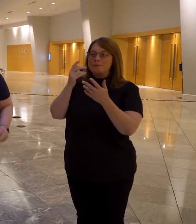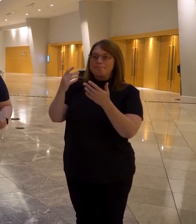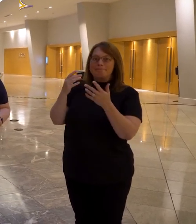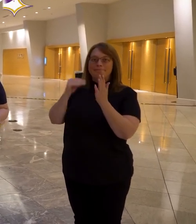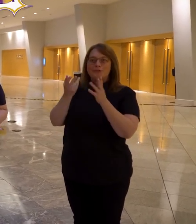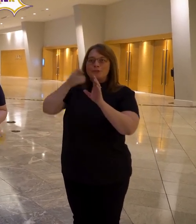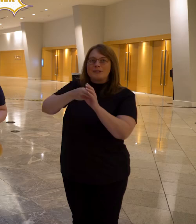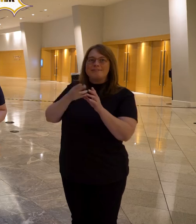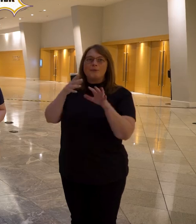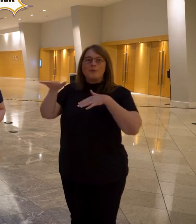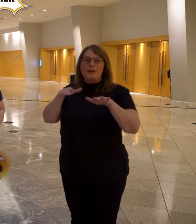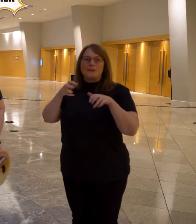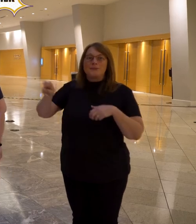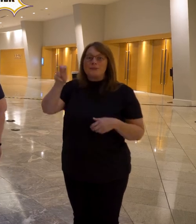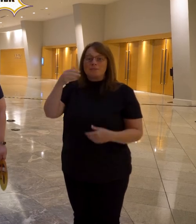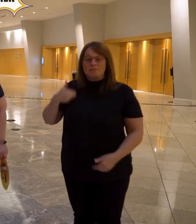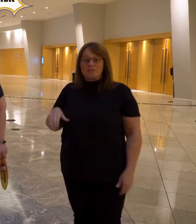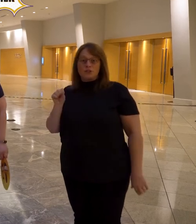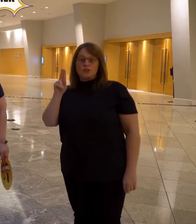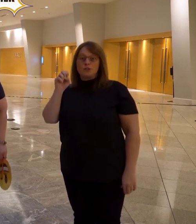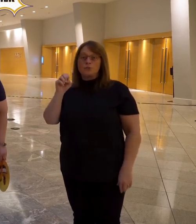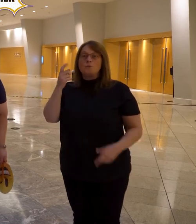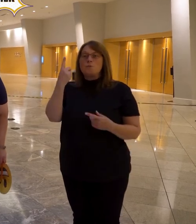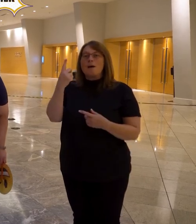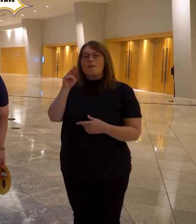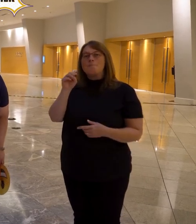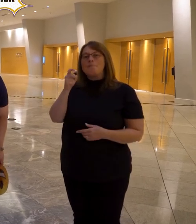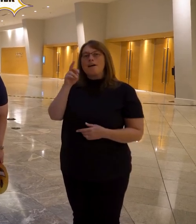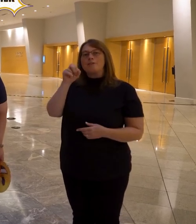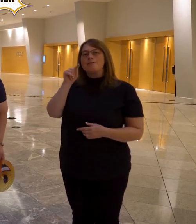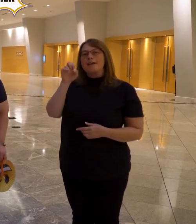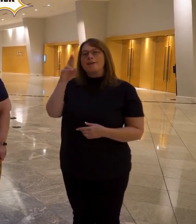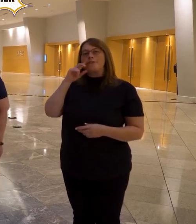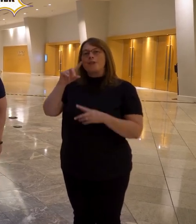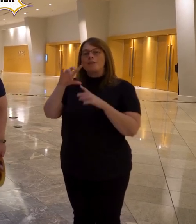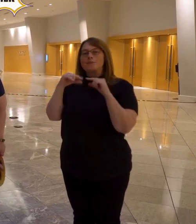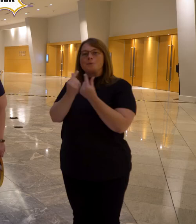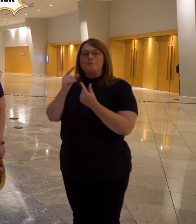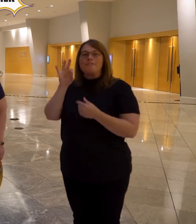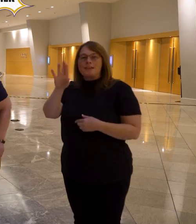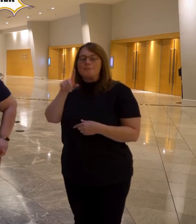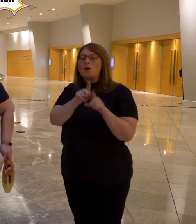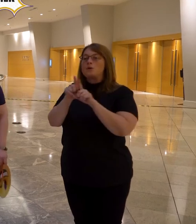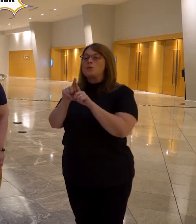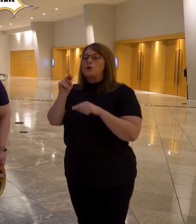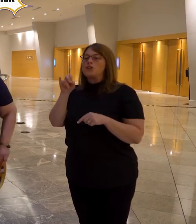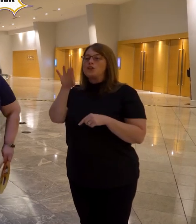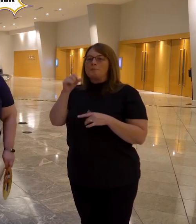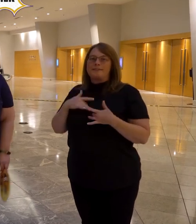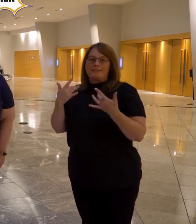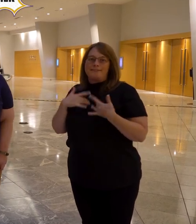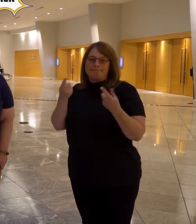tour. My name is Sue. I'm one of the moderators of the DragonCon Newbies group on Facebook, and we also do our Newbies events